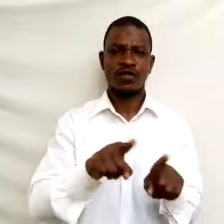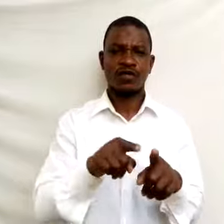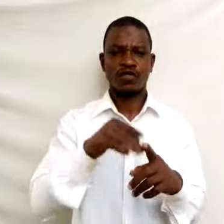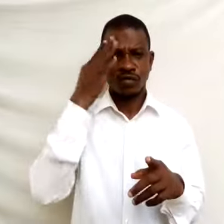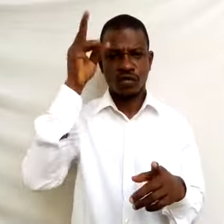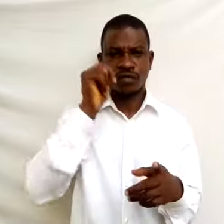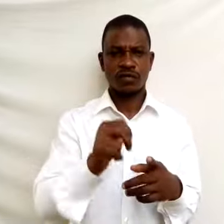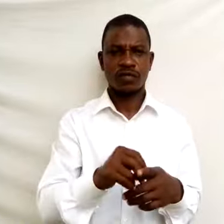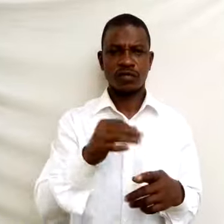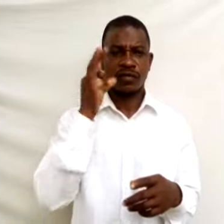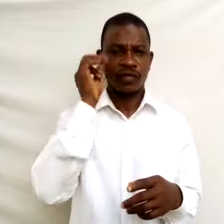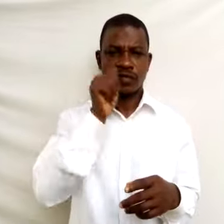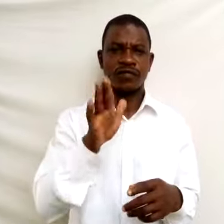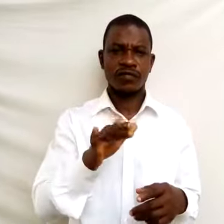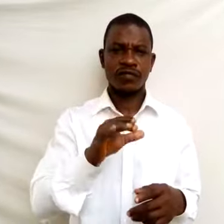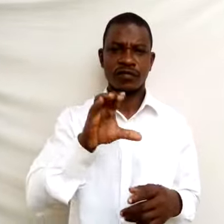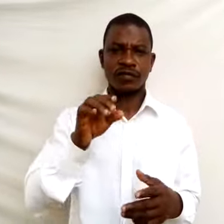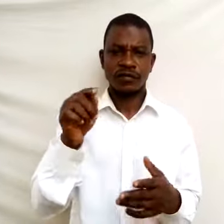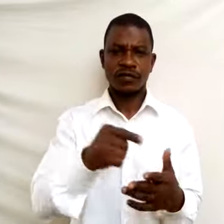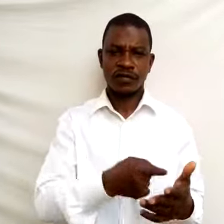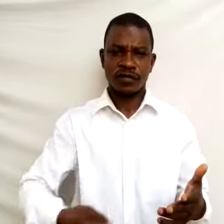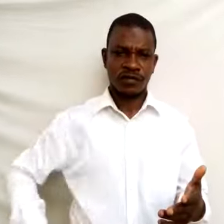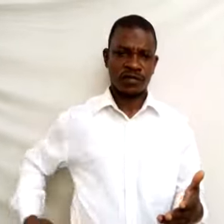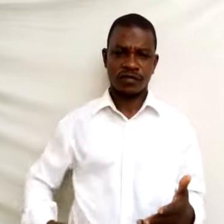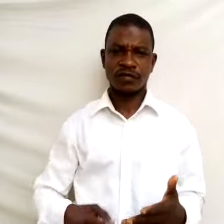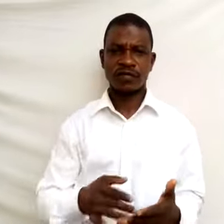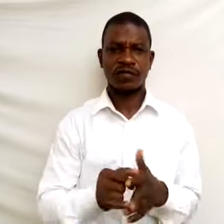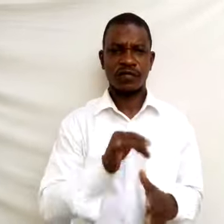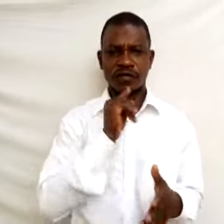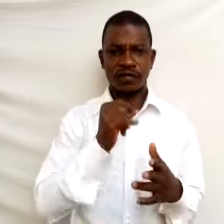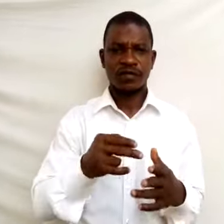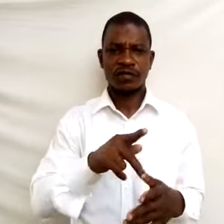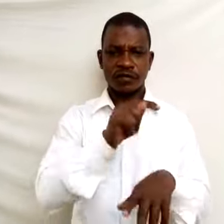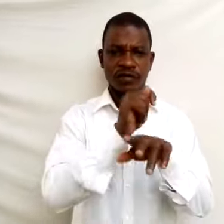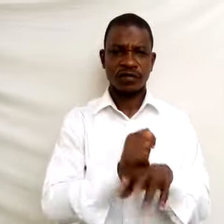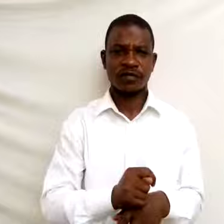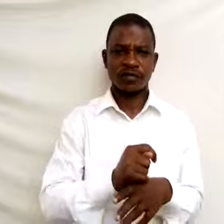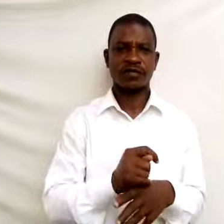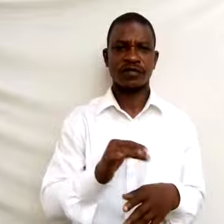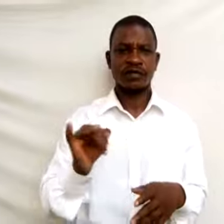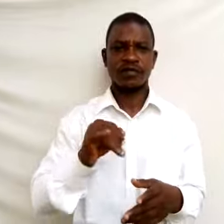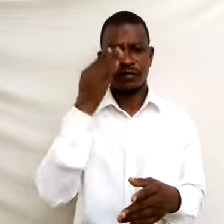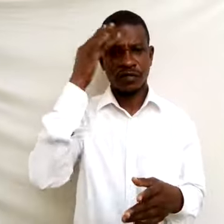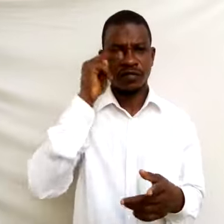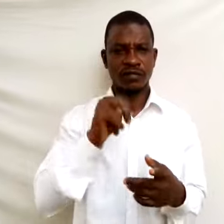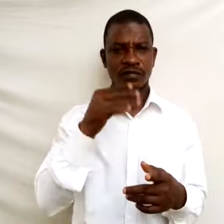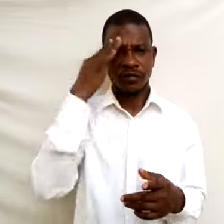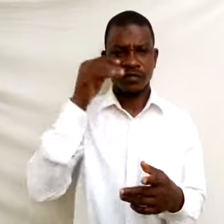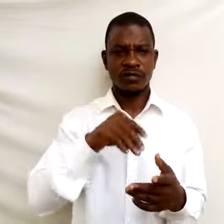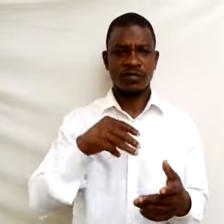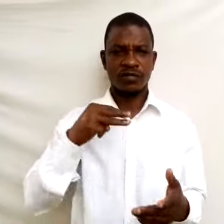as female circumcision or cutting, is a traditional non-medical practice